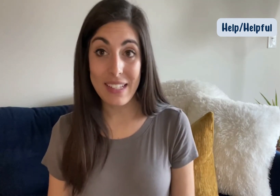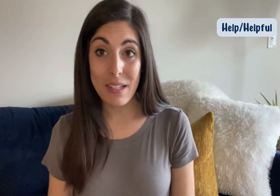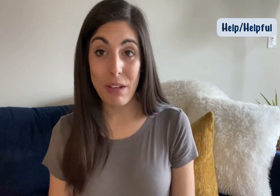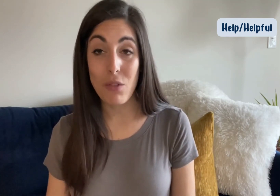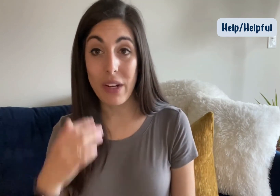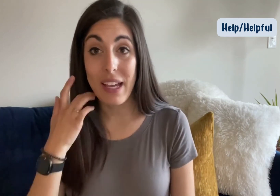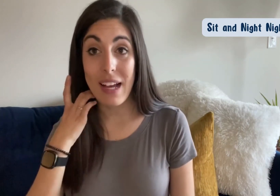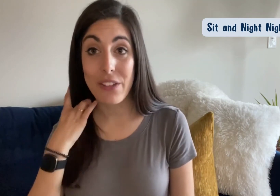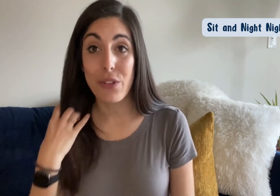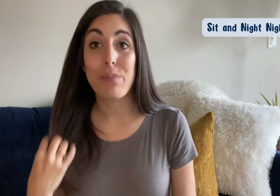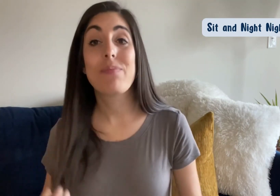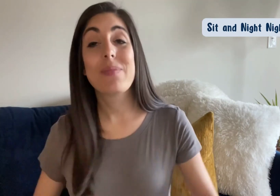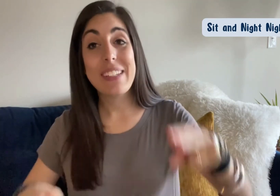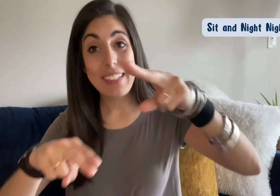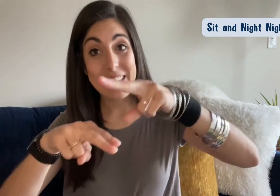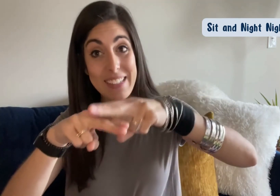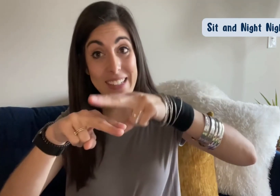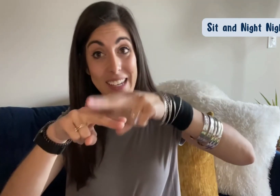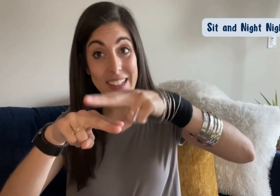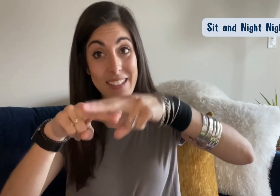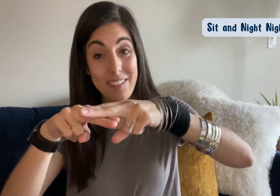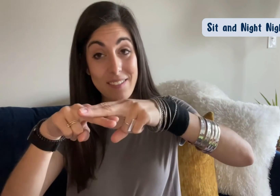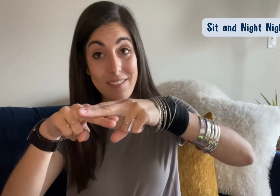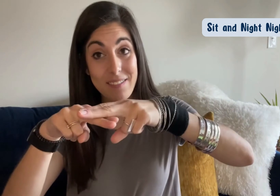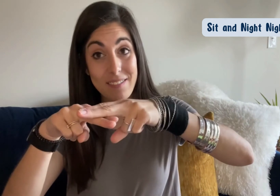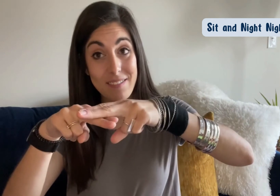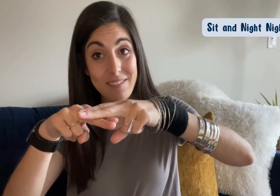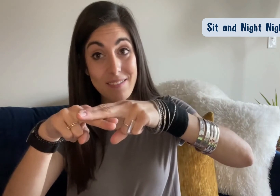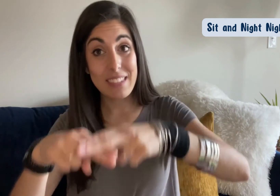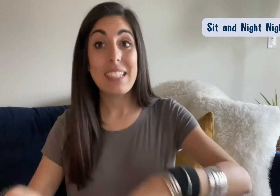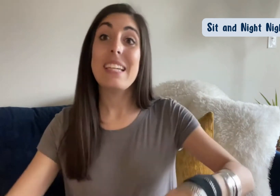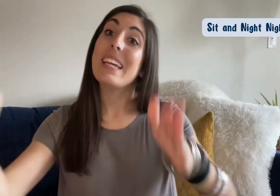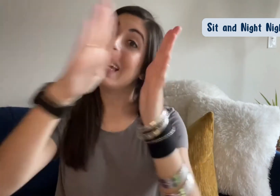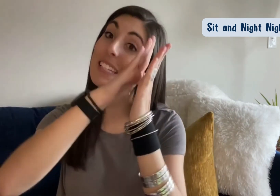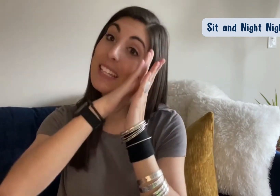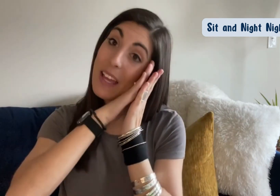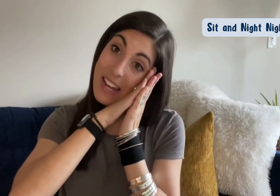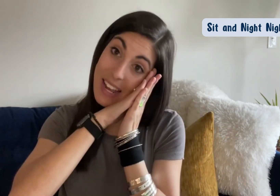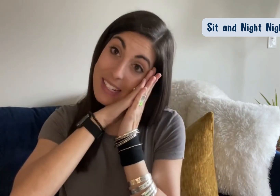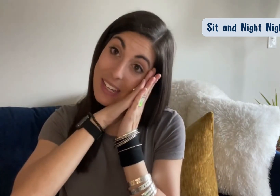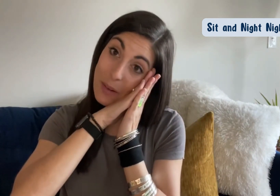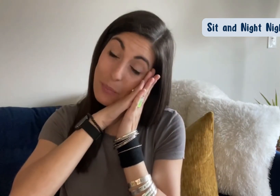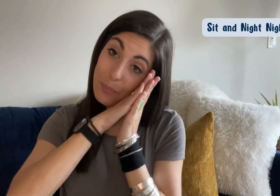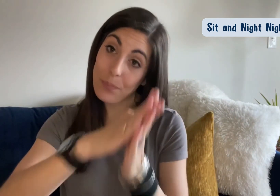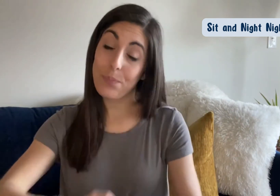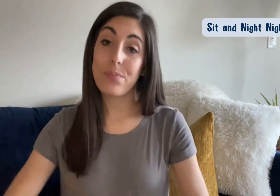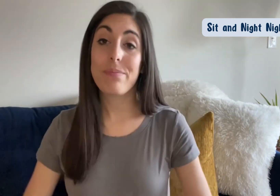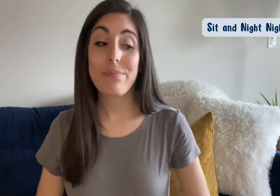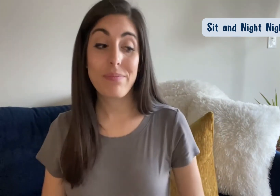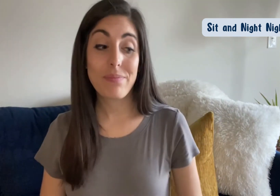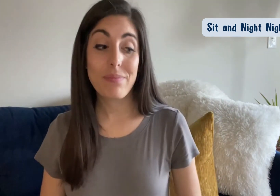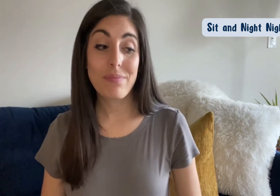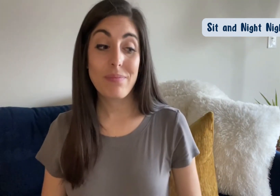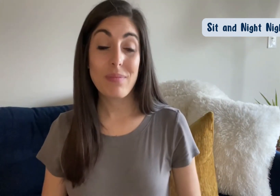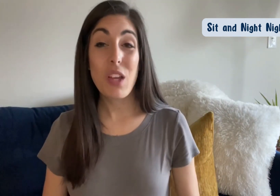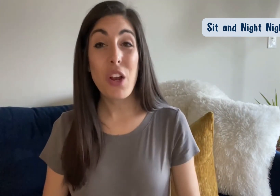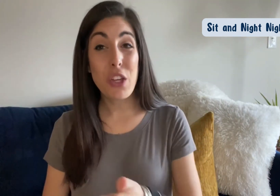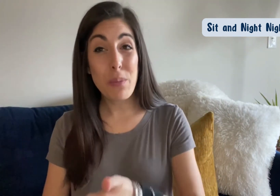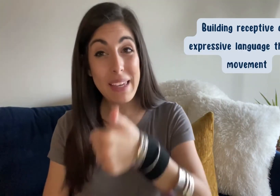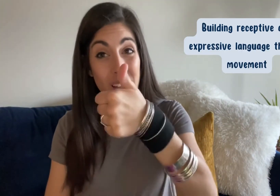in my 4K classroom. Sit. It's nighttime. Are you being